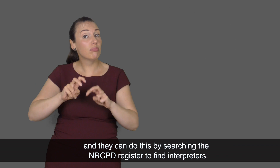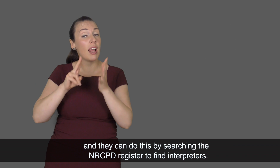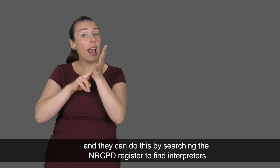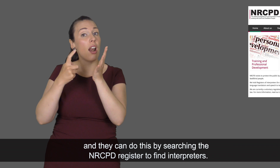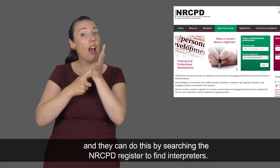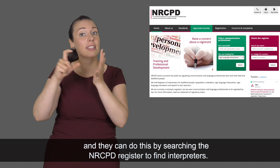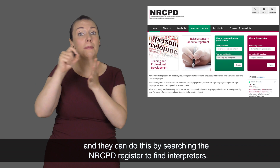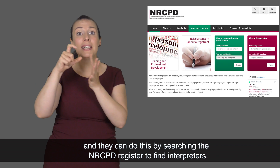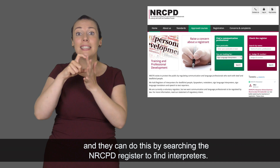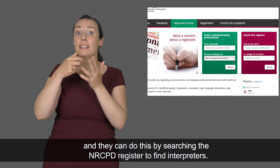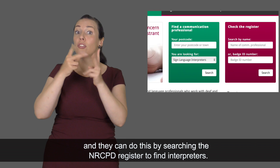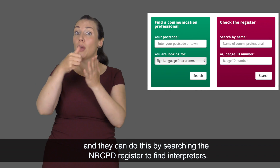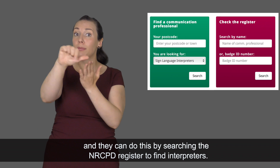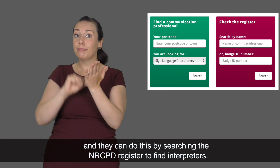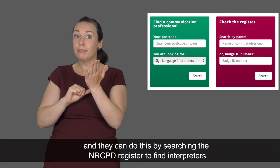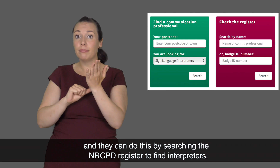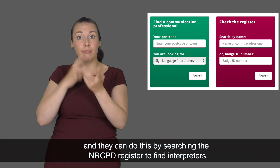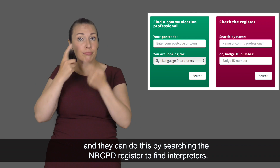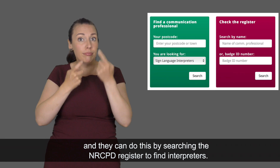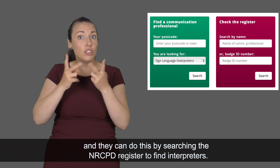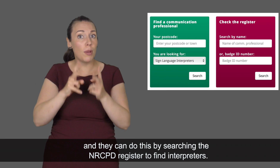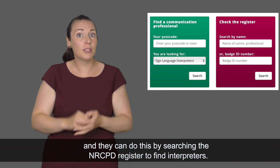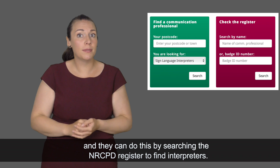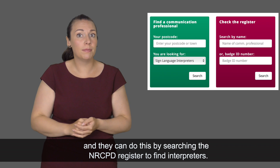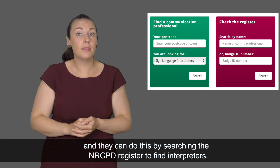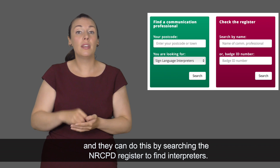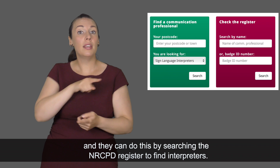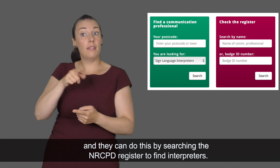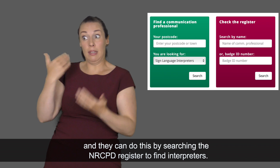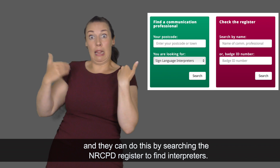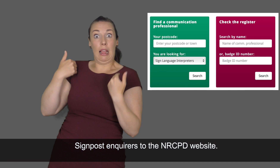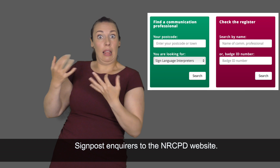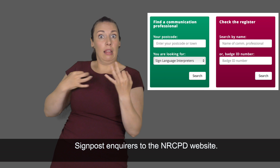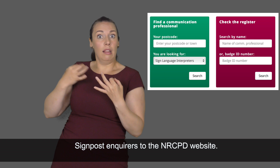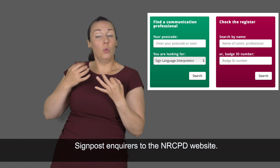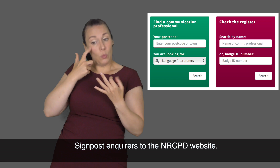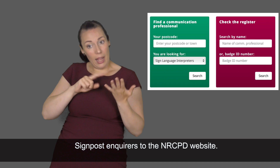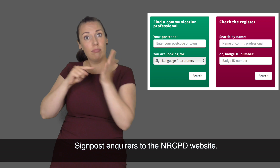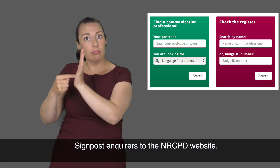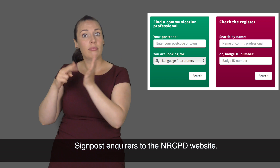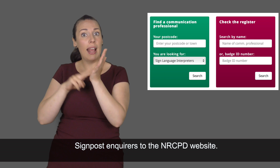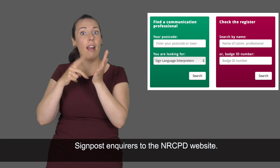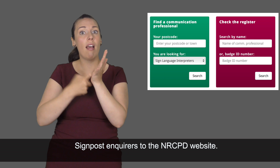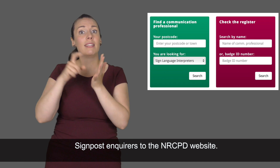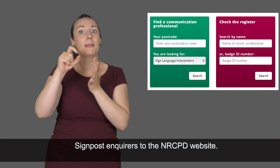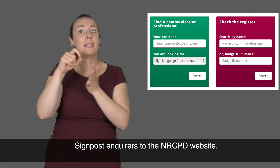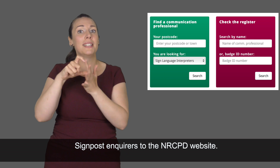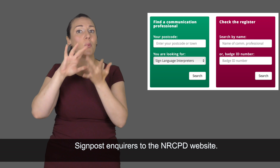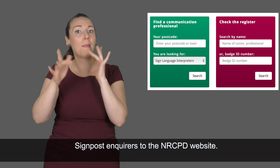And they can do this by searching the NRCPD register to find interpreters. Signpost inquirers to the